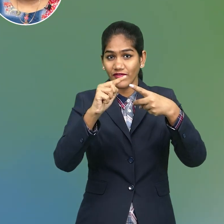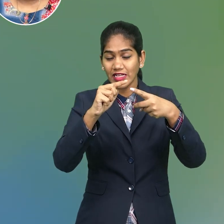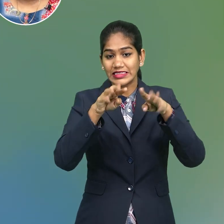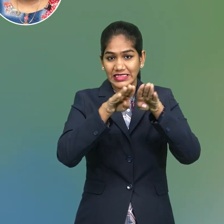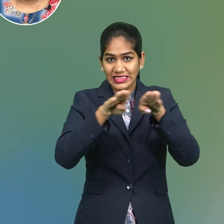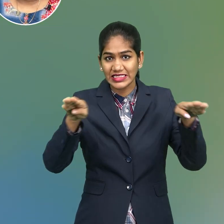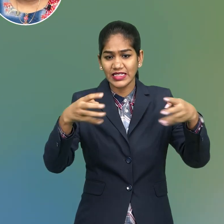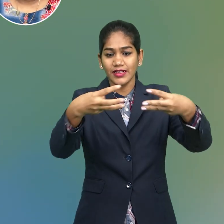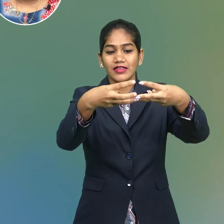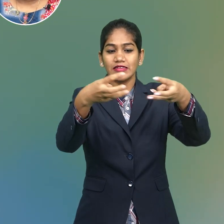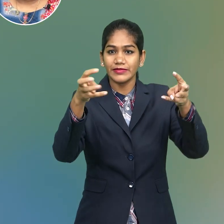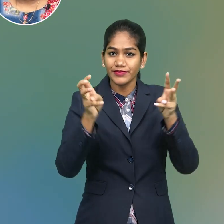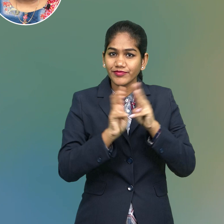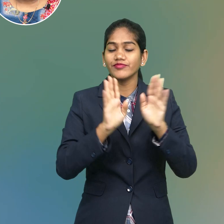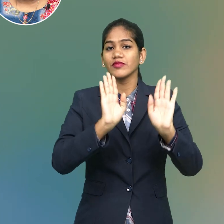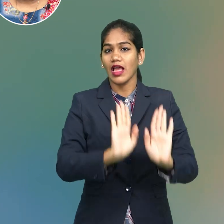the tropical zone.